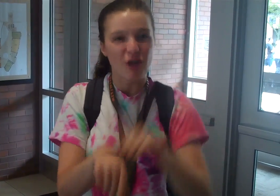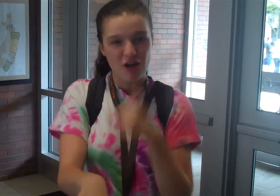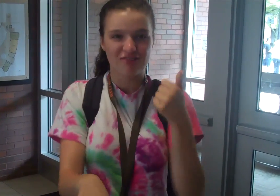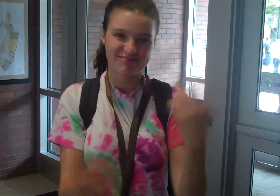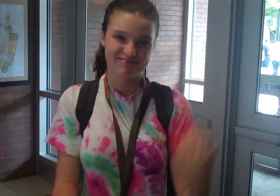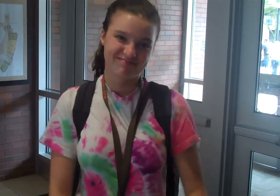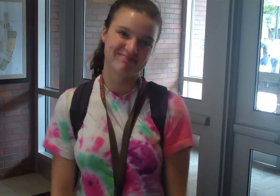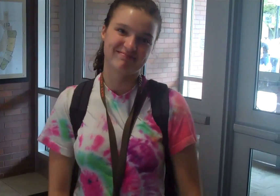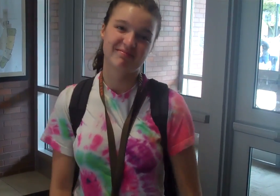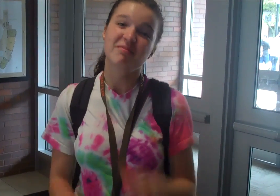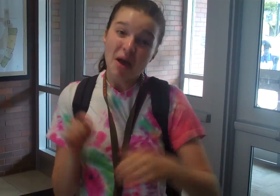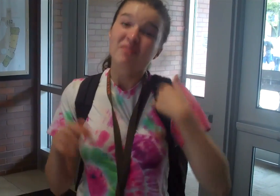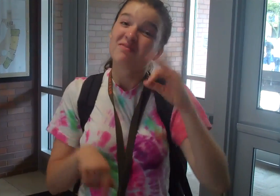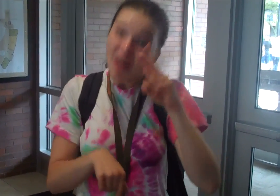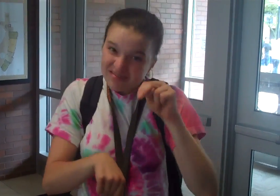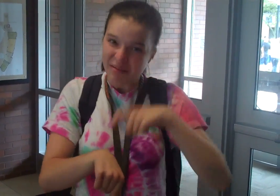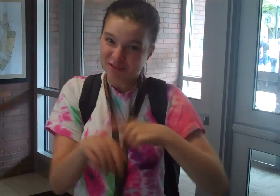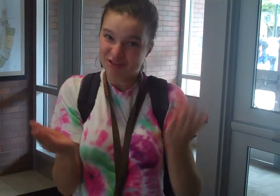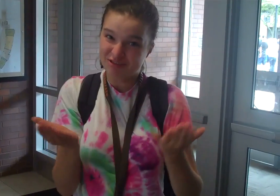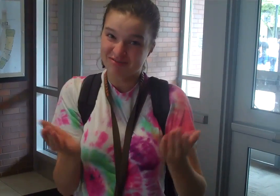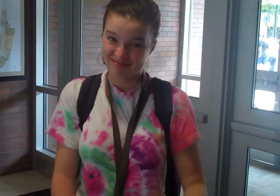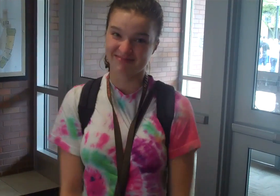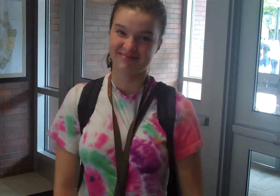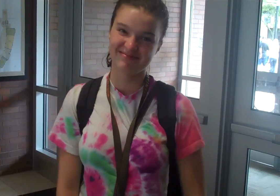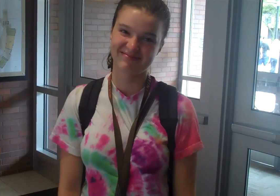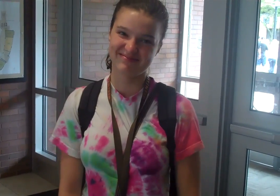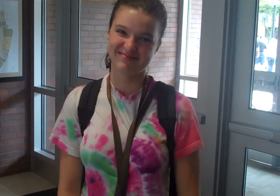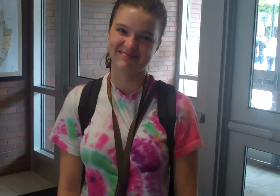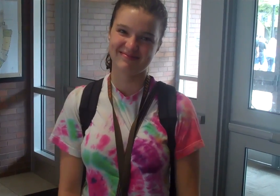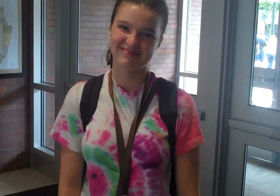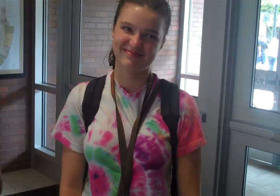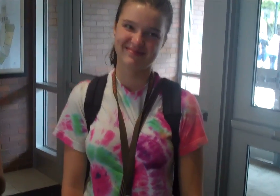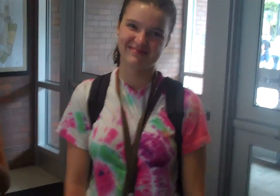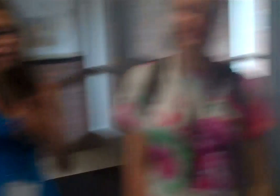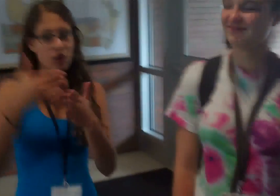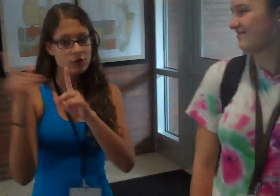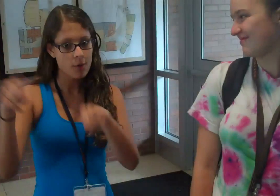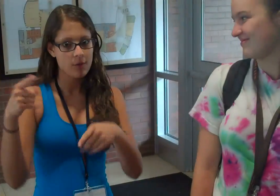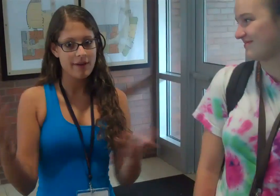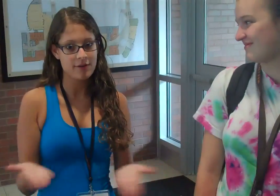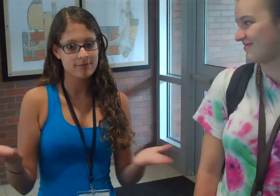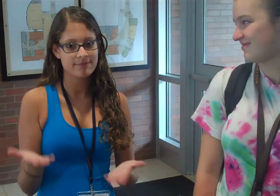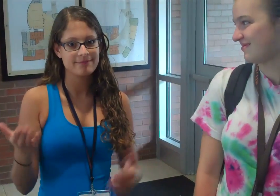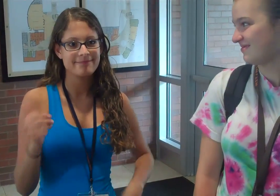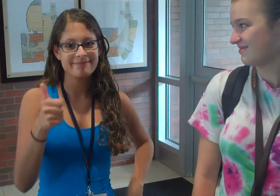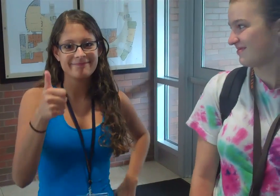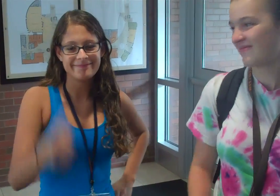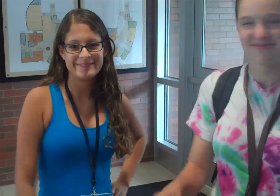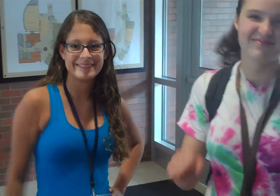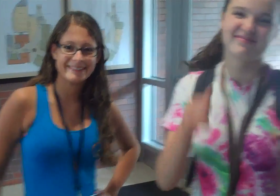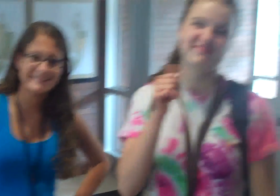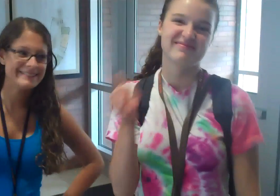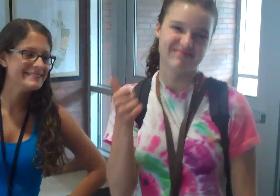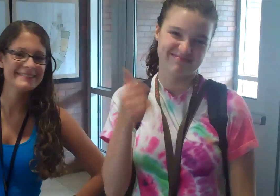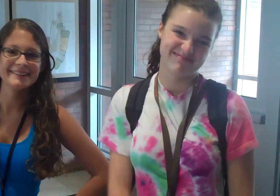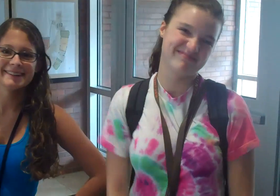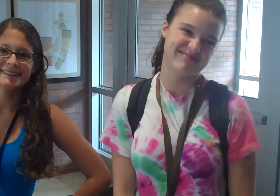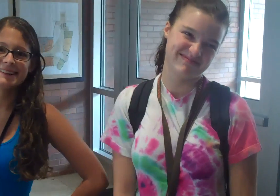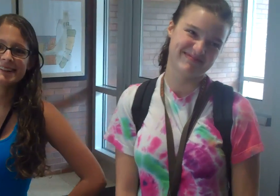was really great to sit here. And it went by really, really fast. I had a great time. It was a lot of fun. I would definitely suggest for other students to come here as well.